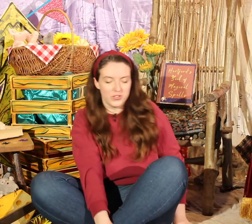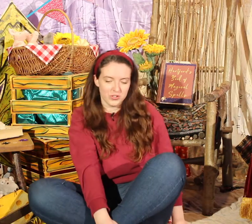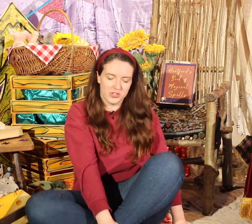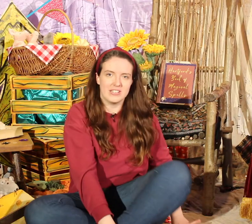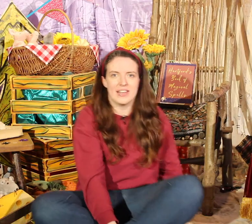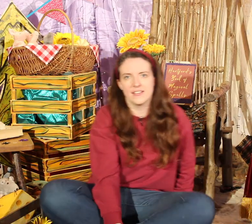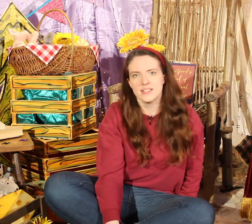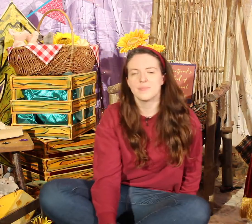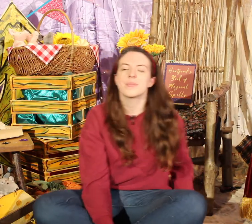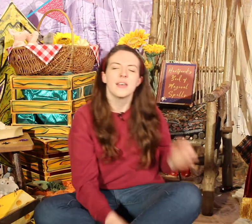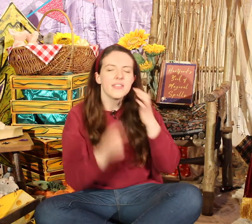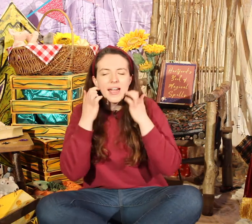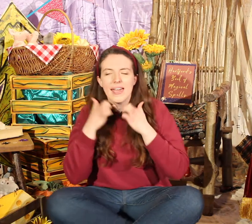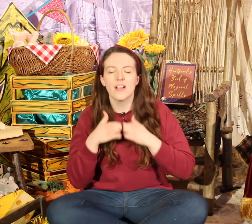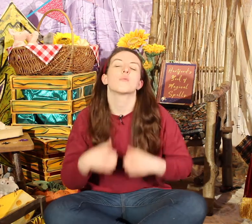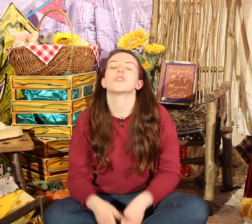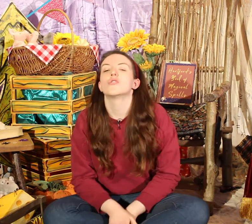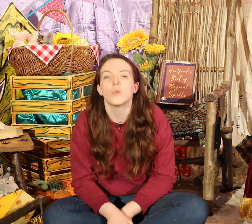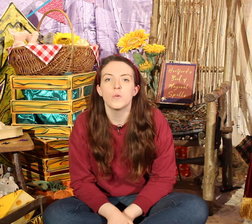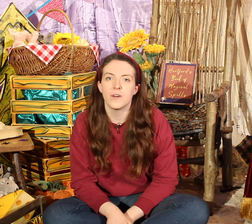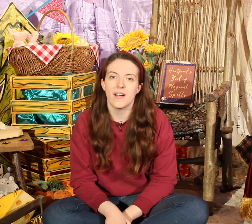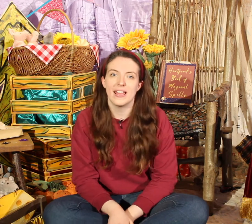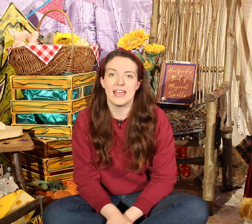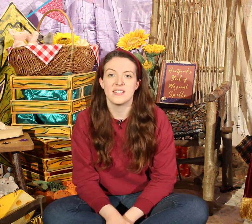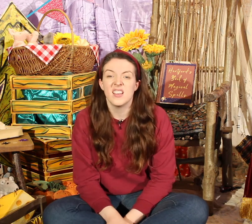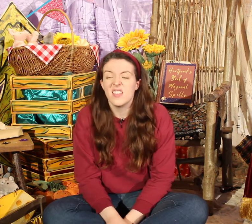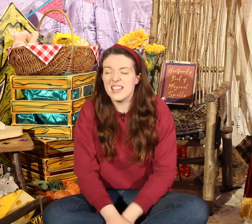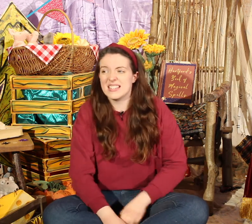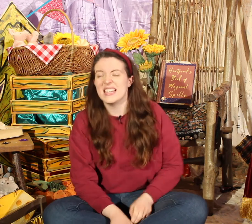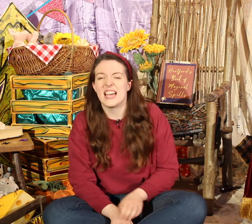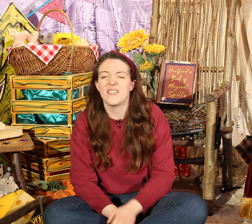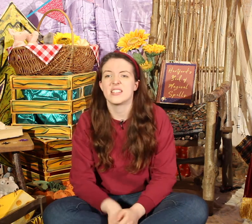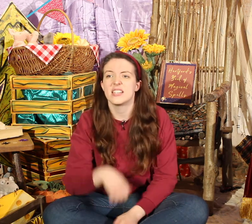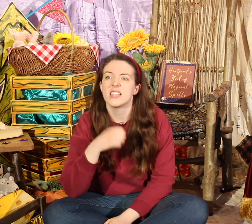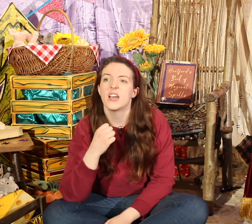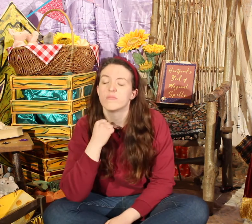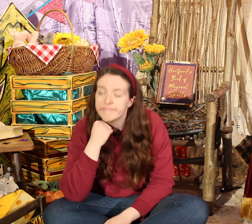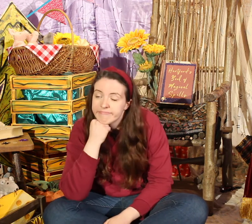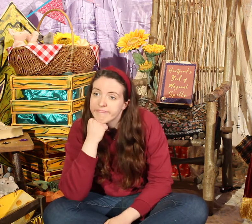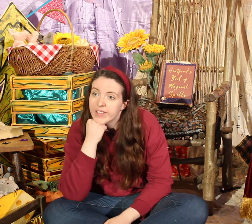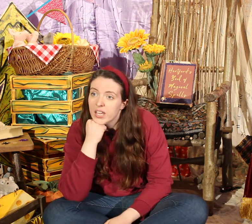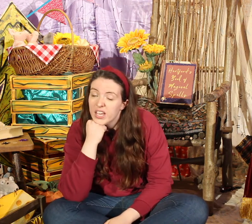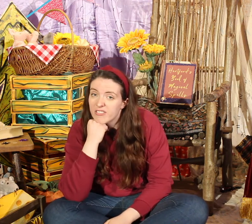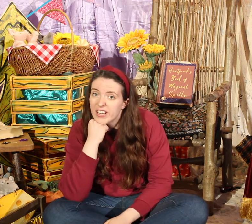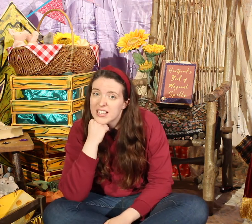So storytellers, the hare was so far ahead that he decided to have a sit down and a rest.